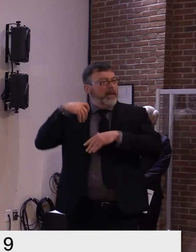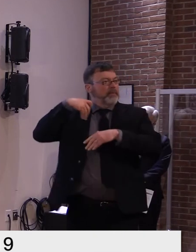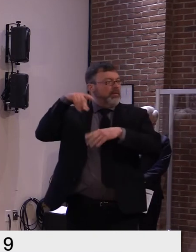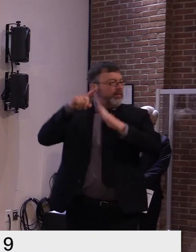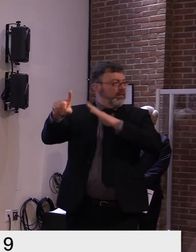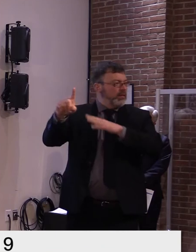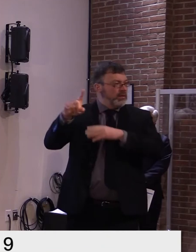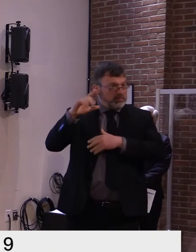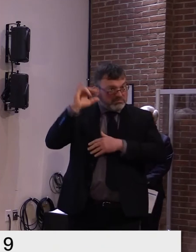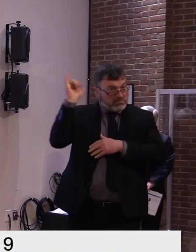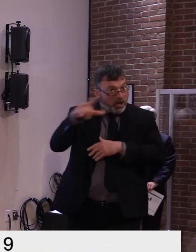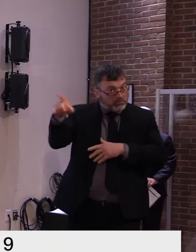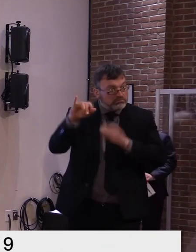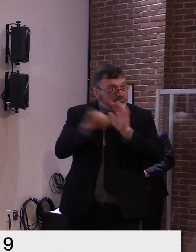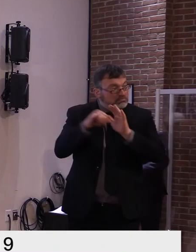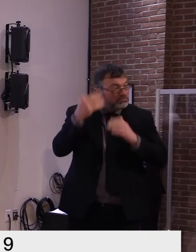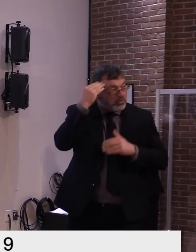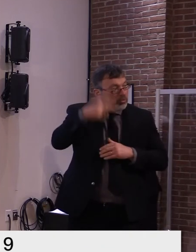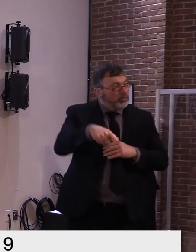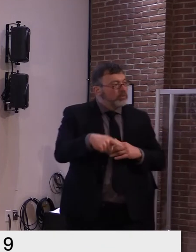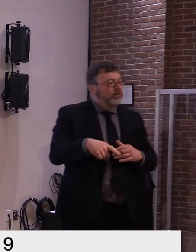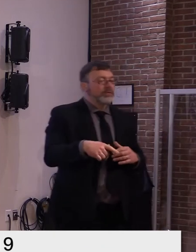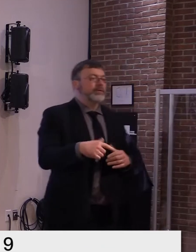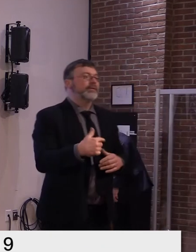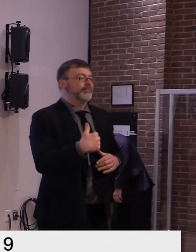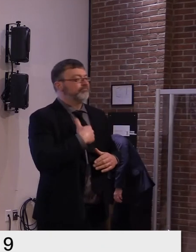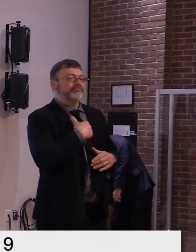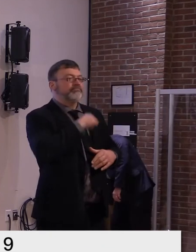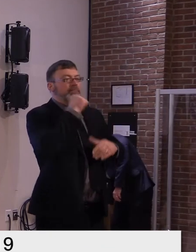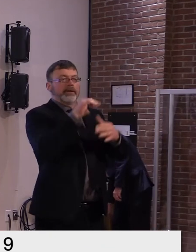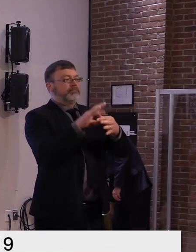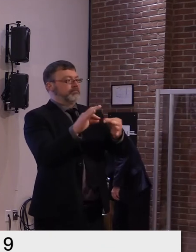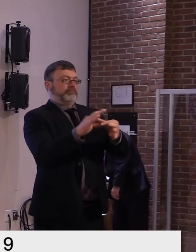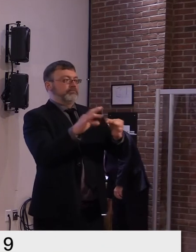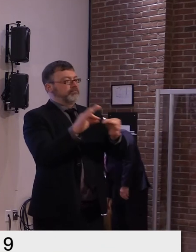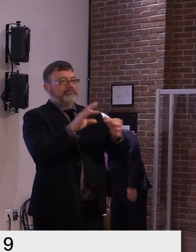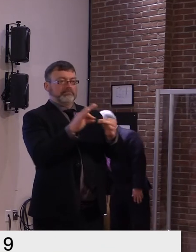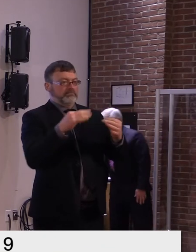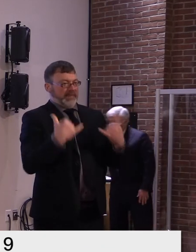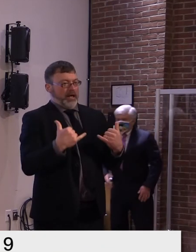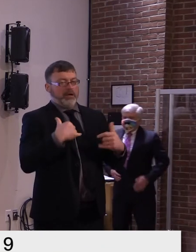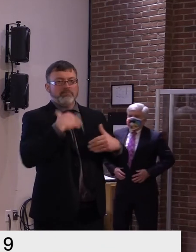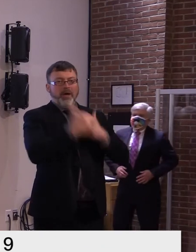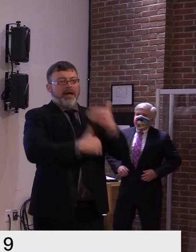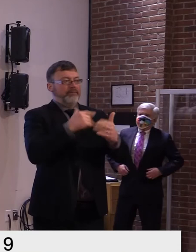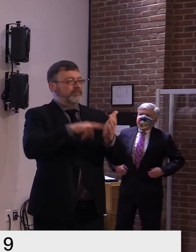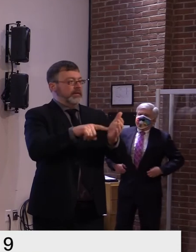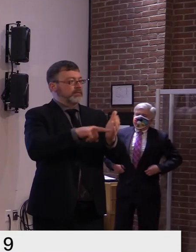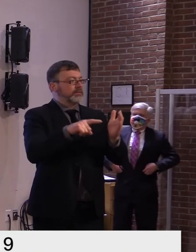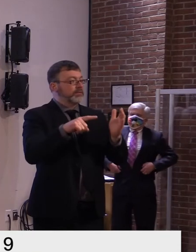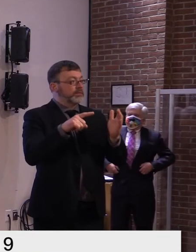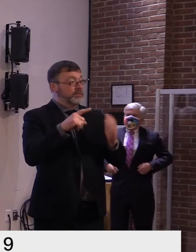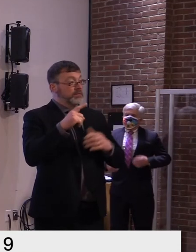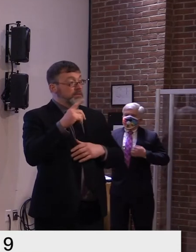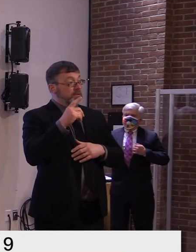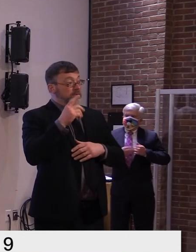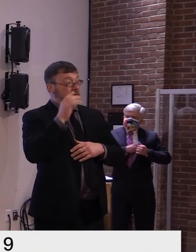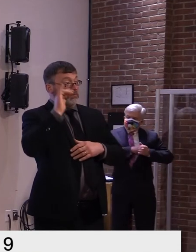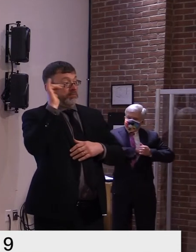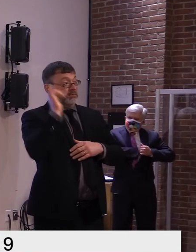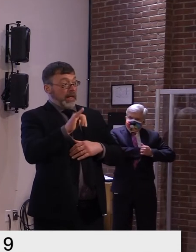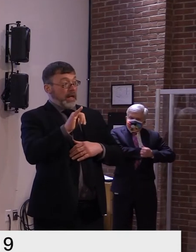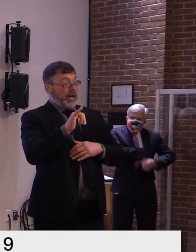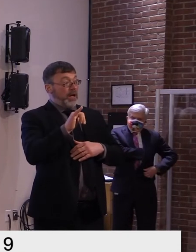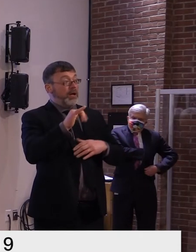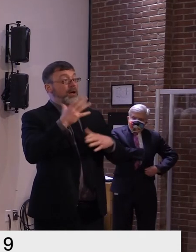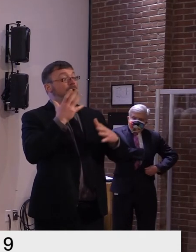we don't discuss active investigations as they unfold, but if there's something substantive to report, we'll certainly get it out as quickly